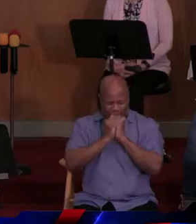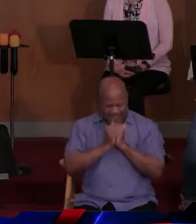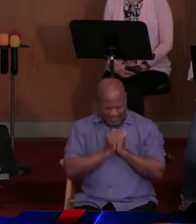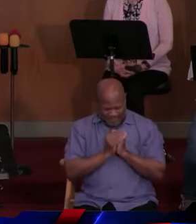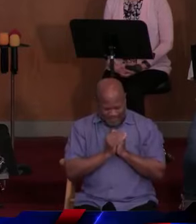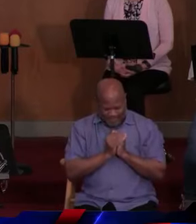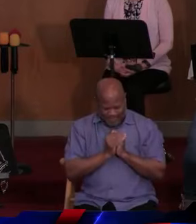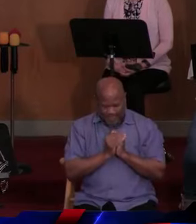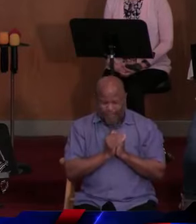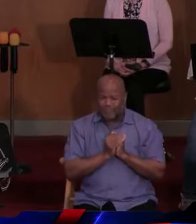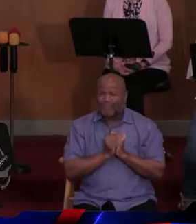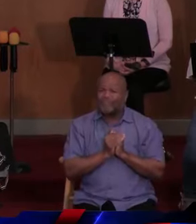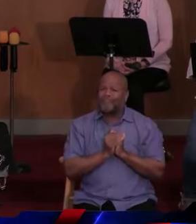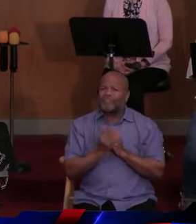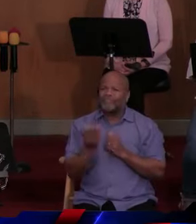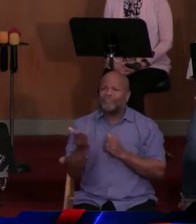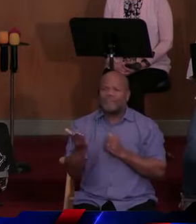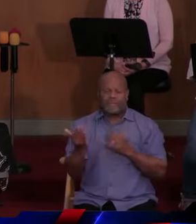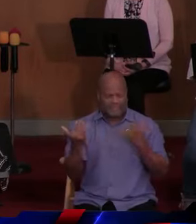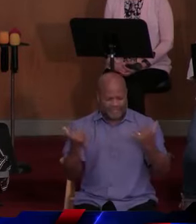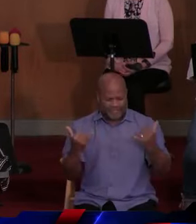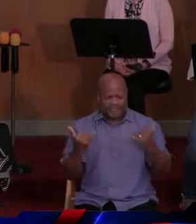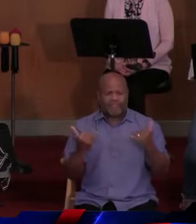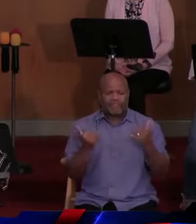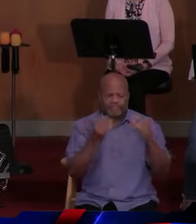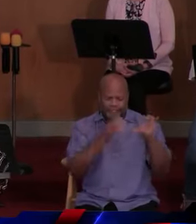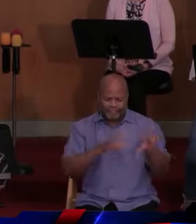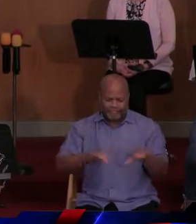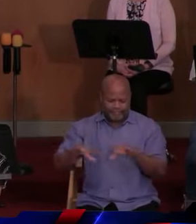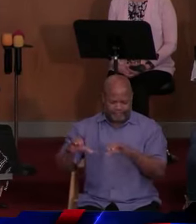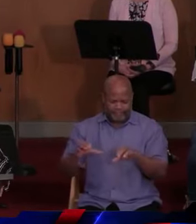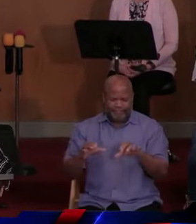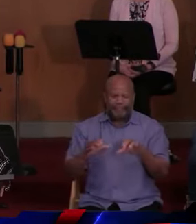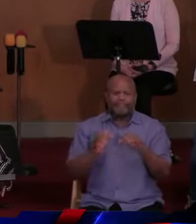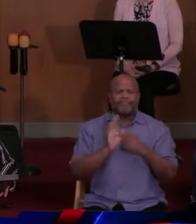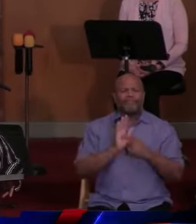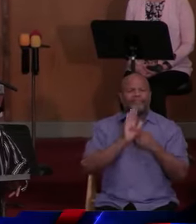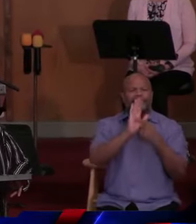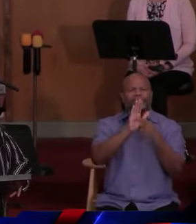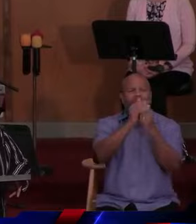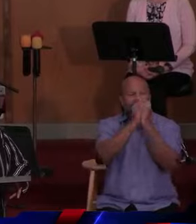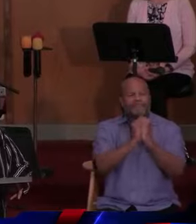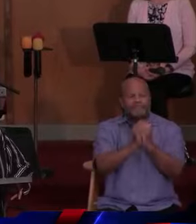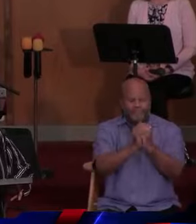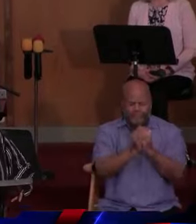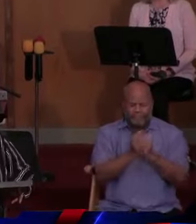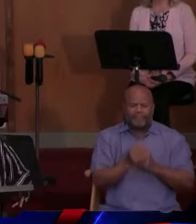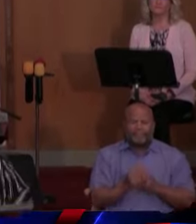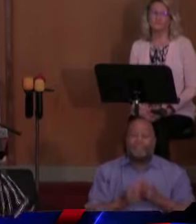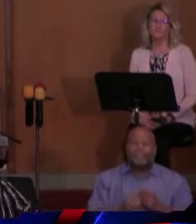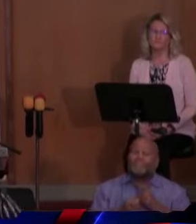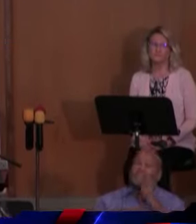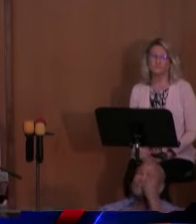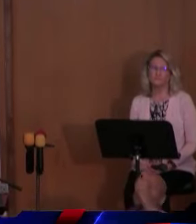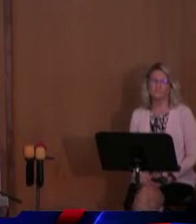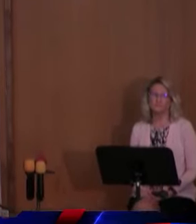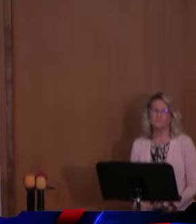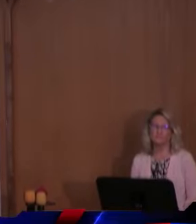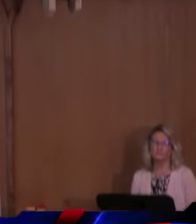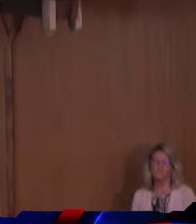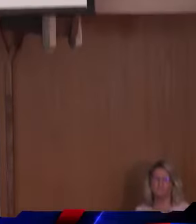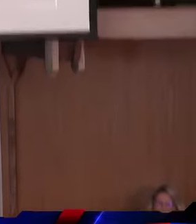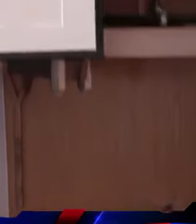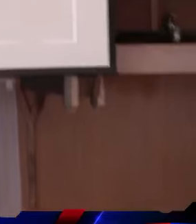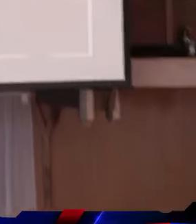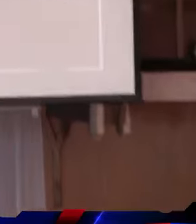At this time, we are going to move forward with an act of worship in giving. Amen. We have three options for you to give. You can give online through